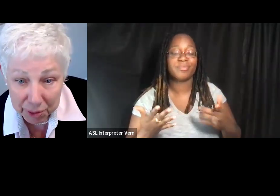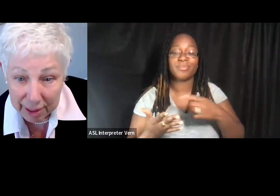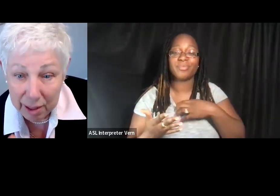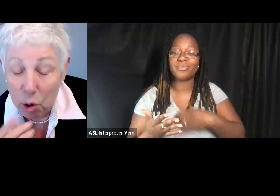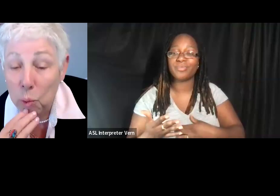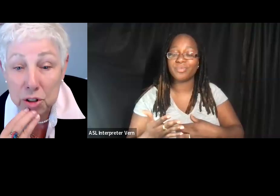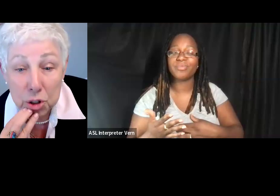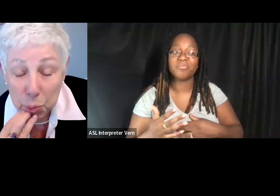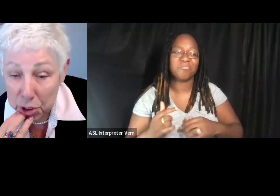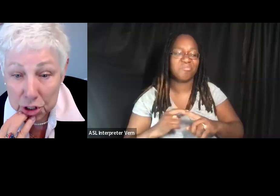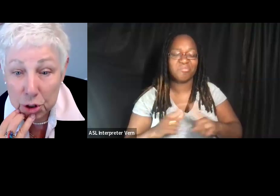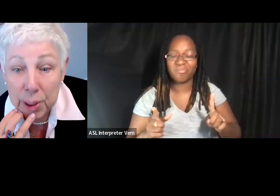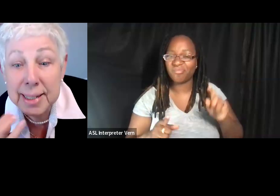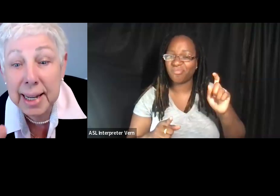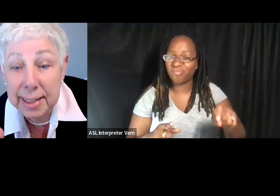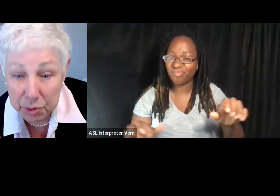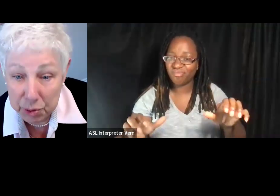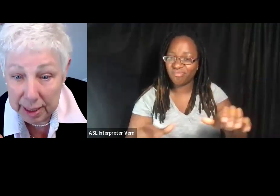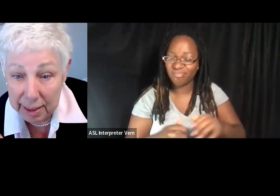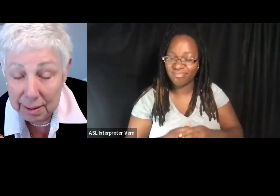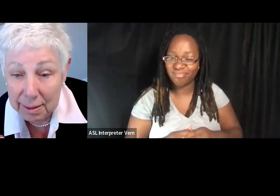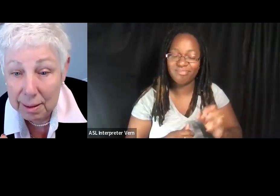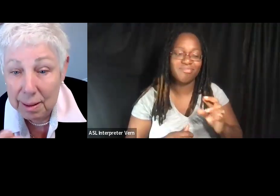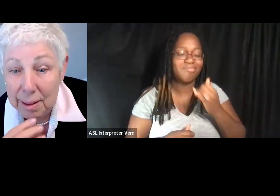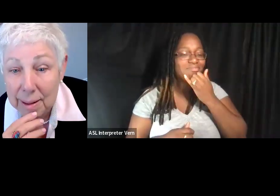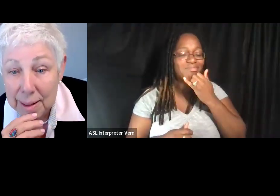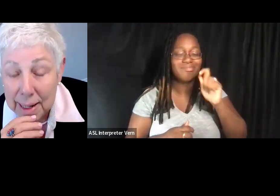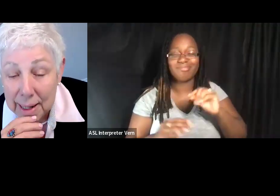gone differently, or what do you wish you had done differently?